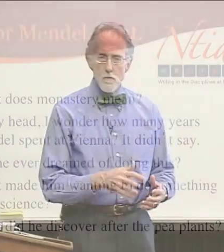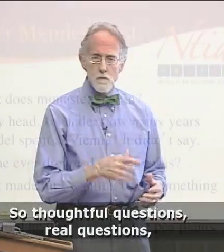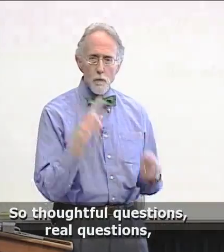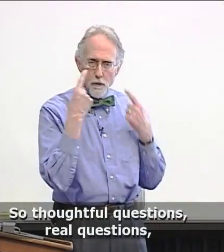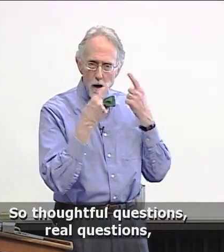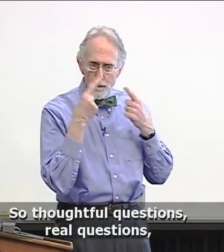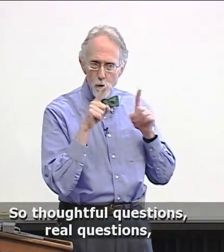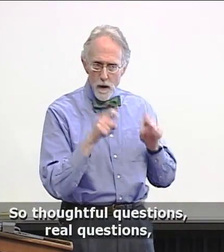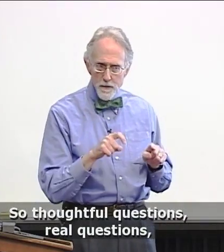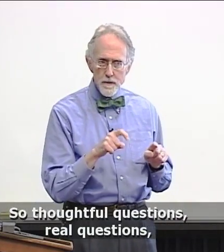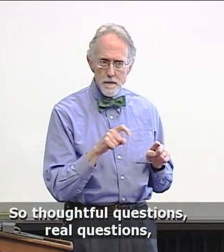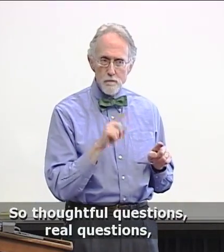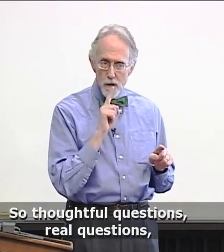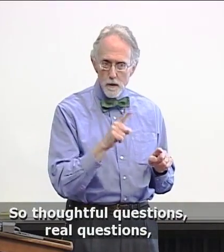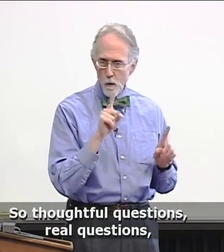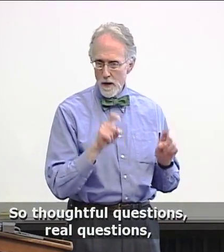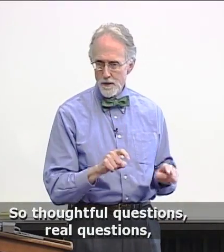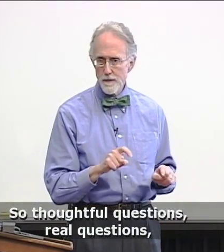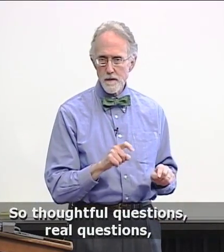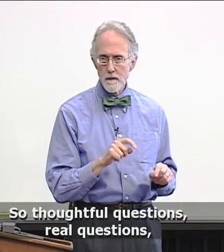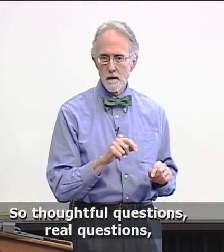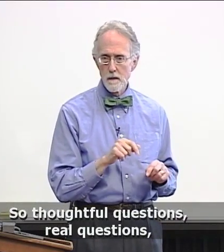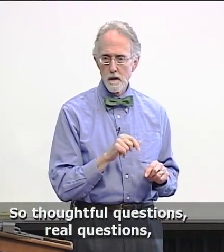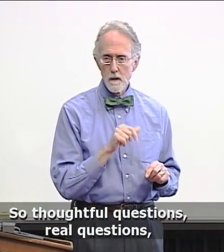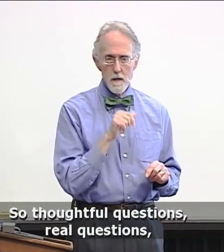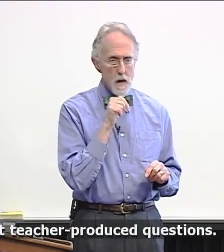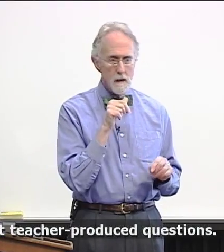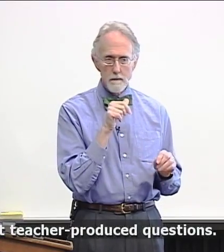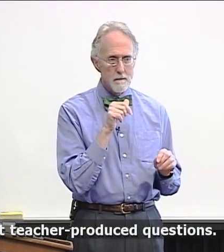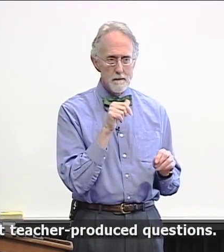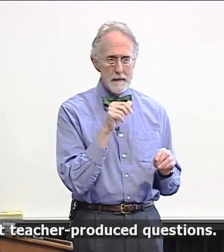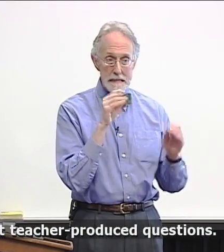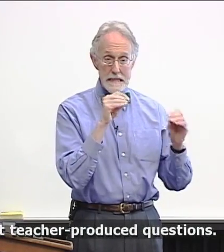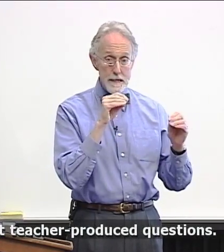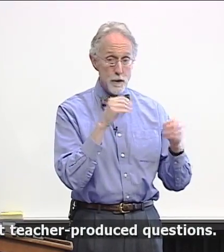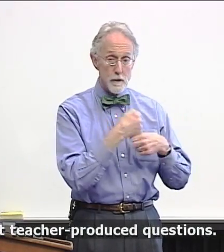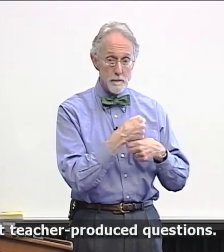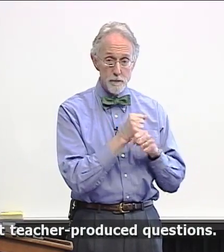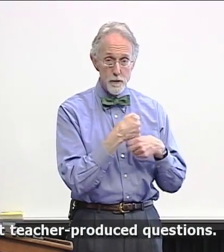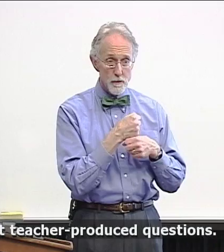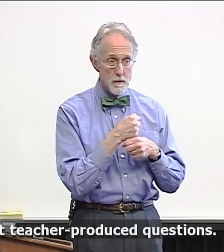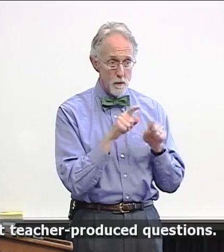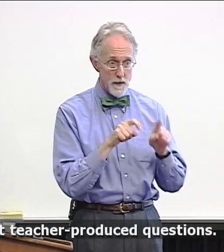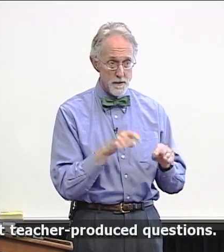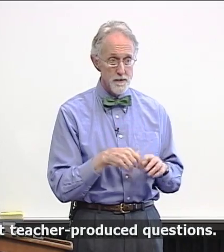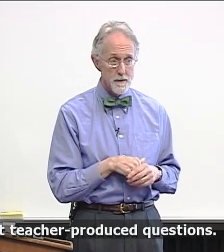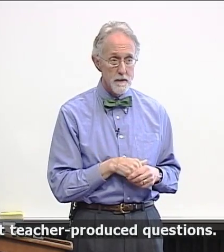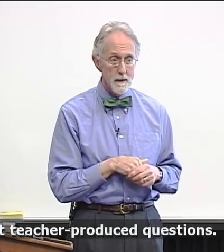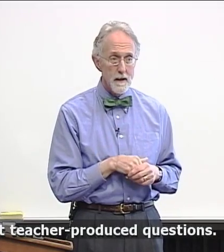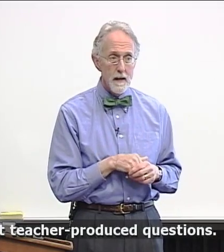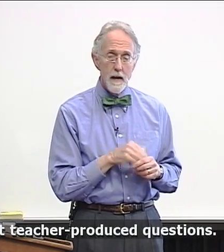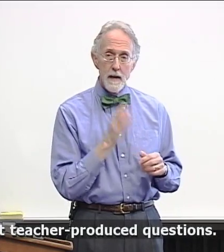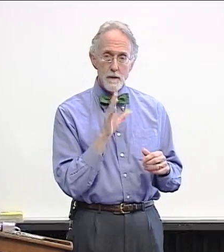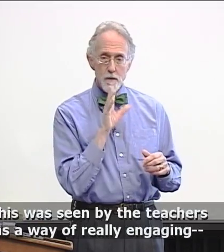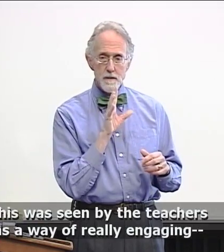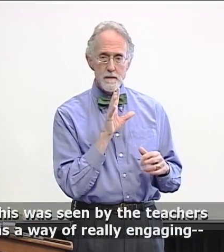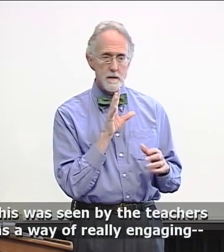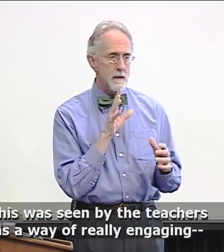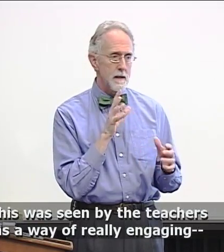So thoughtful questions, real questions, not teacher-produced questions. So this